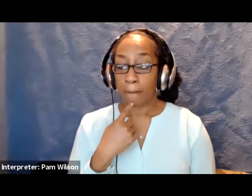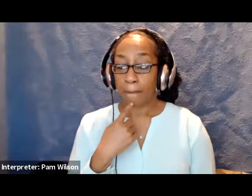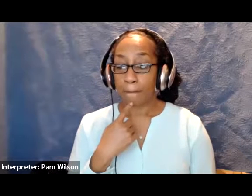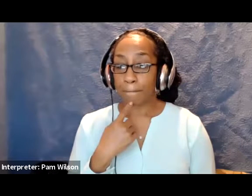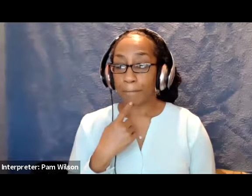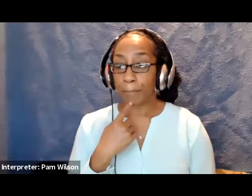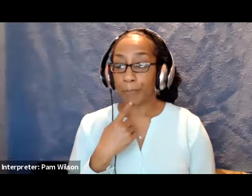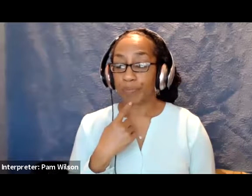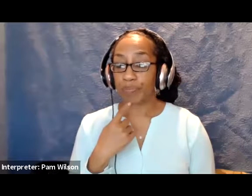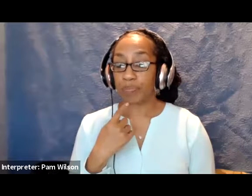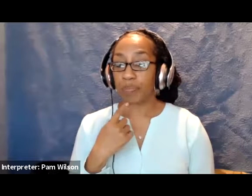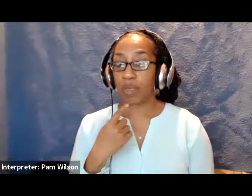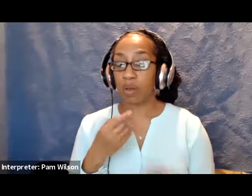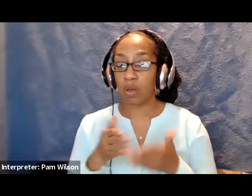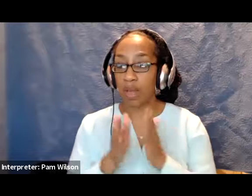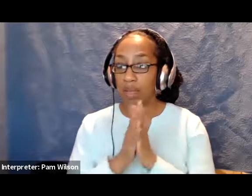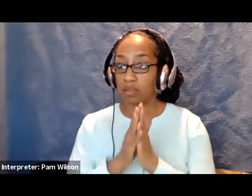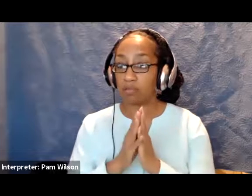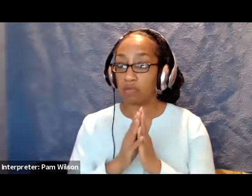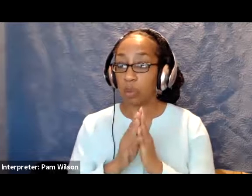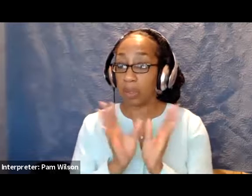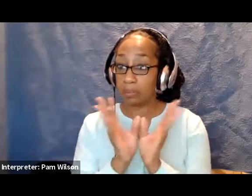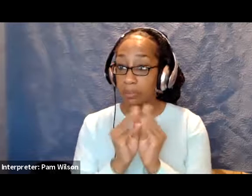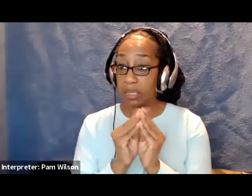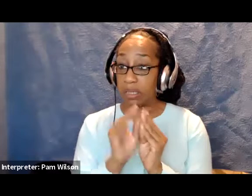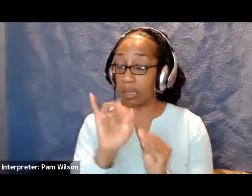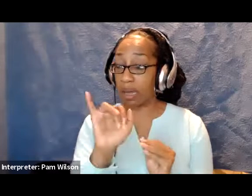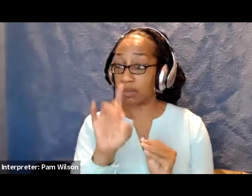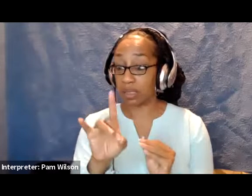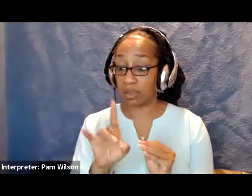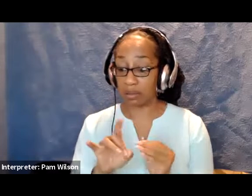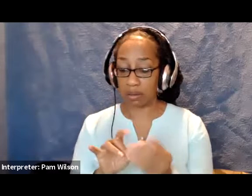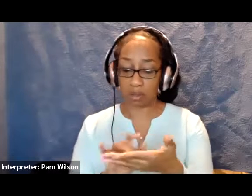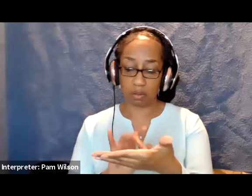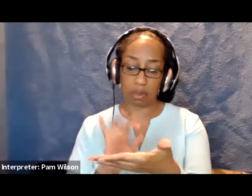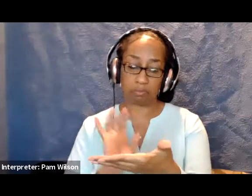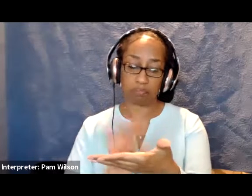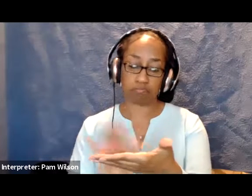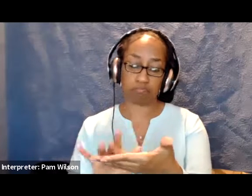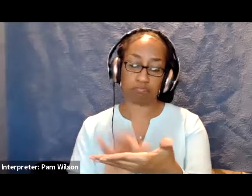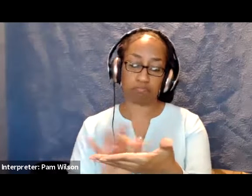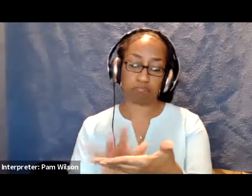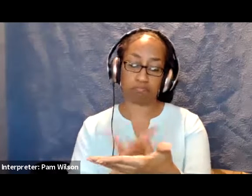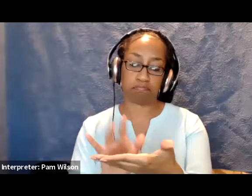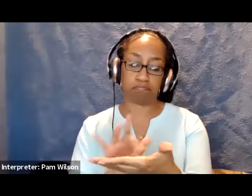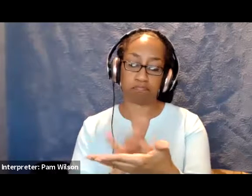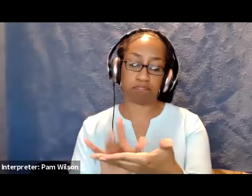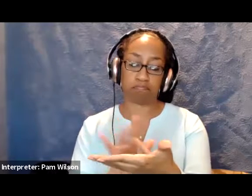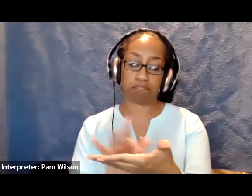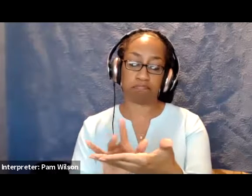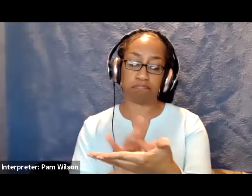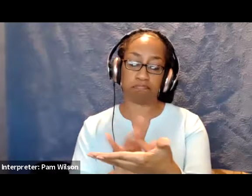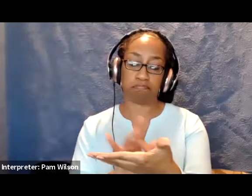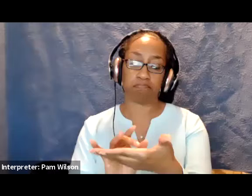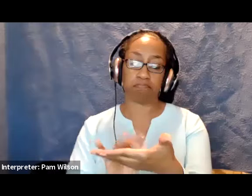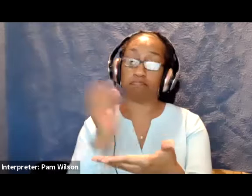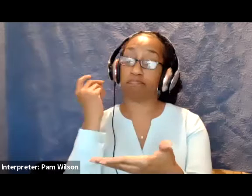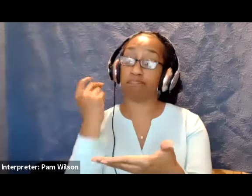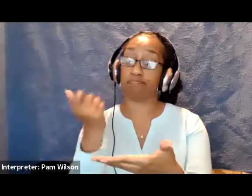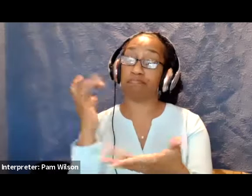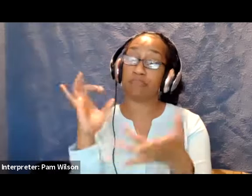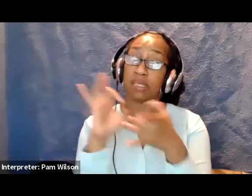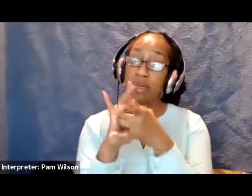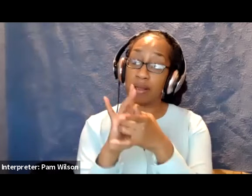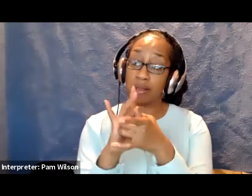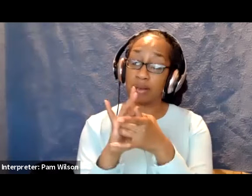it'll ask you to enter the meeting ID, and you just type it in over your phone and it will connect you that way. All